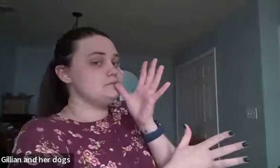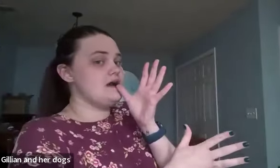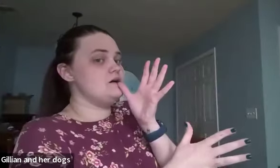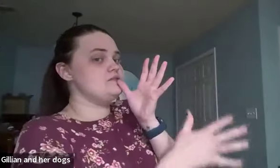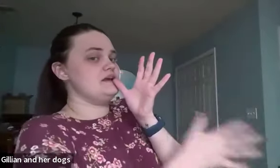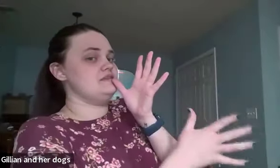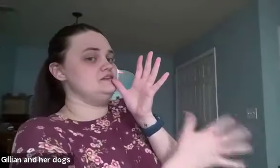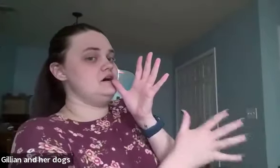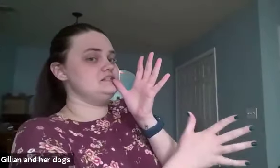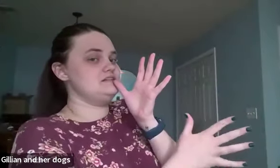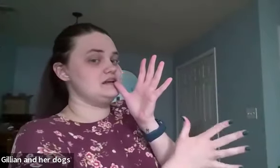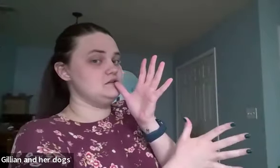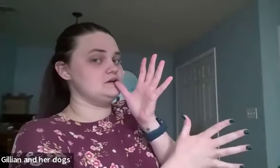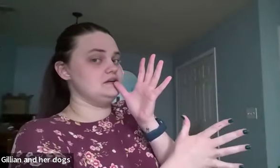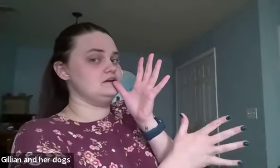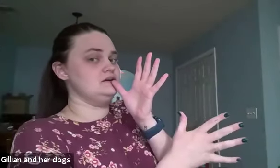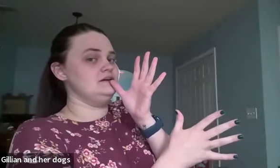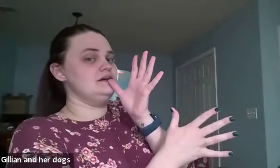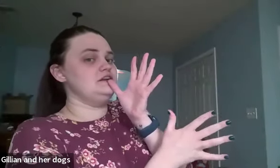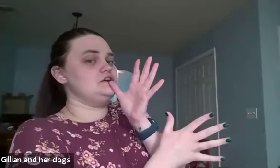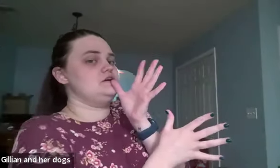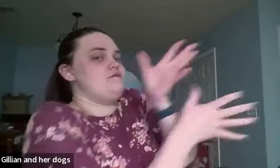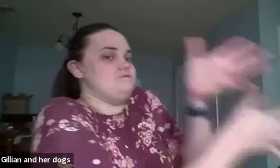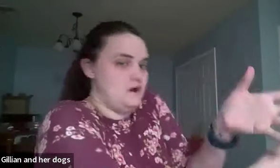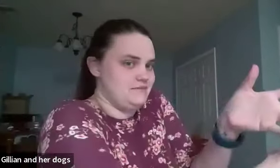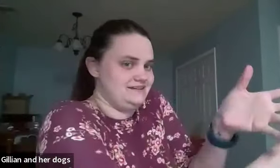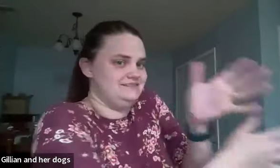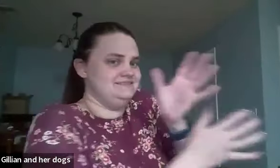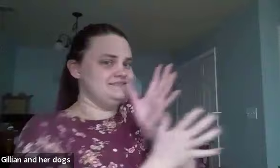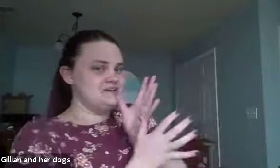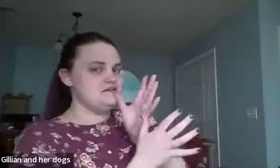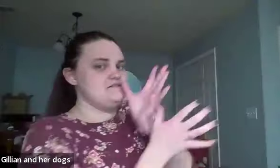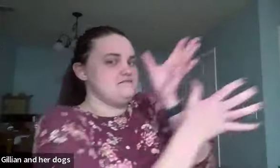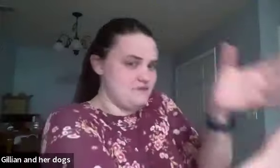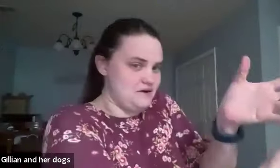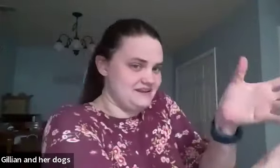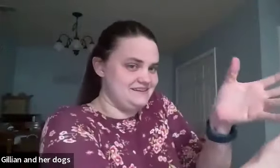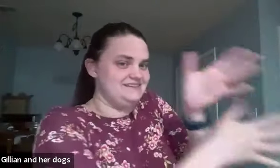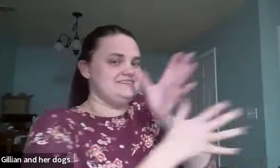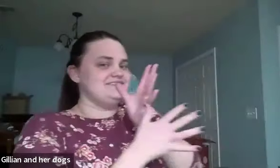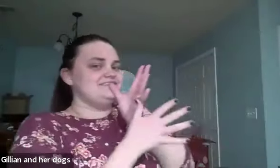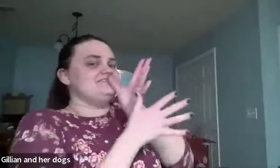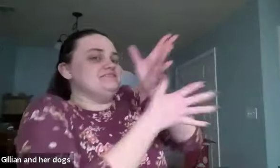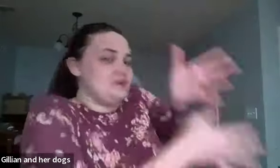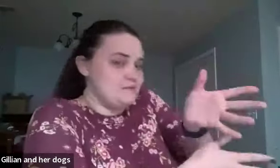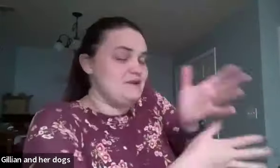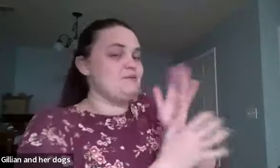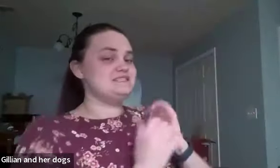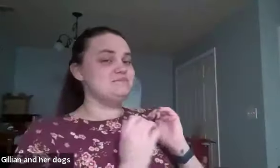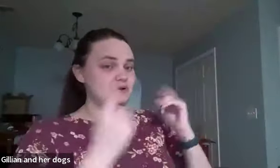your mouth, okay? And the non-dominant's kind of lower here. And you're going to go vomit, vomit, vomit. Now, what's